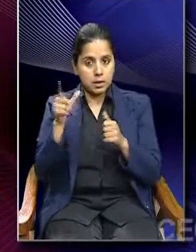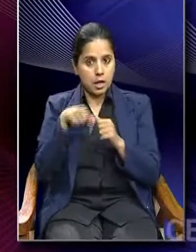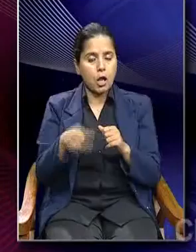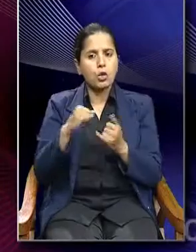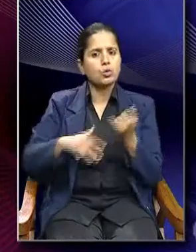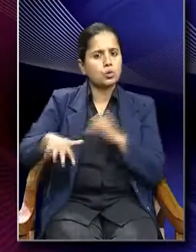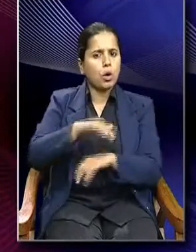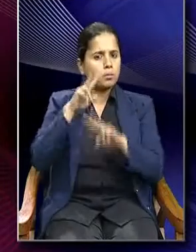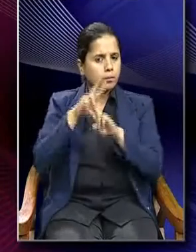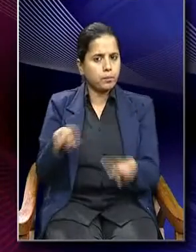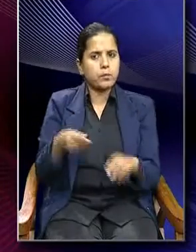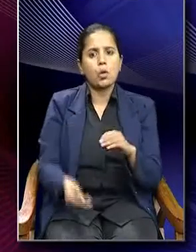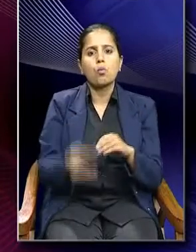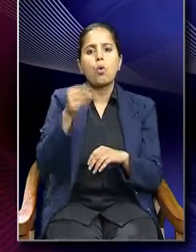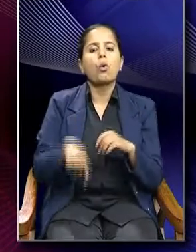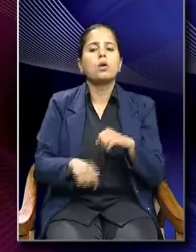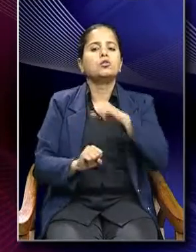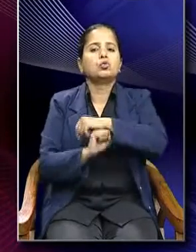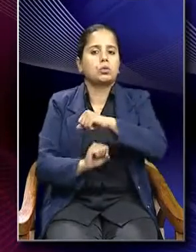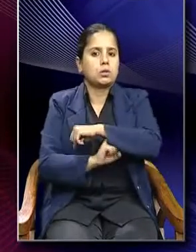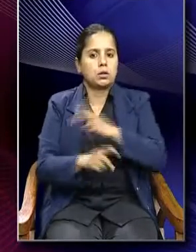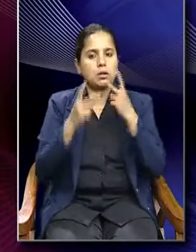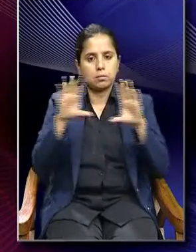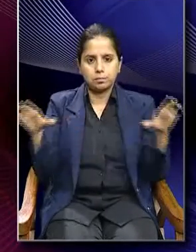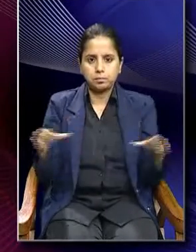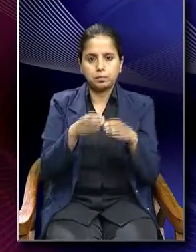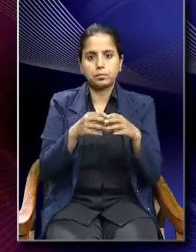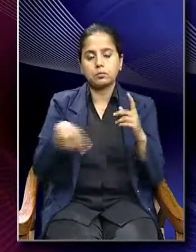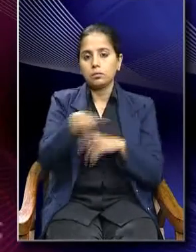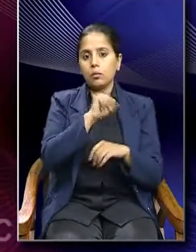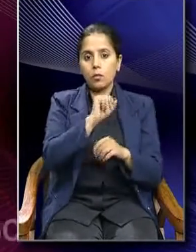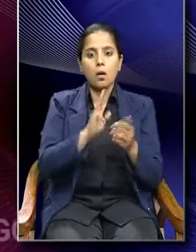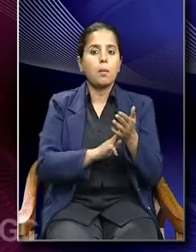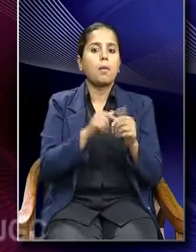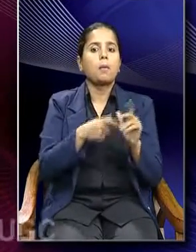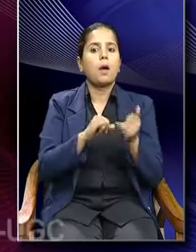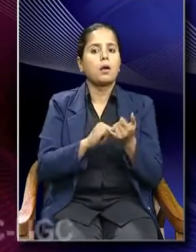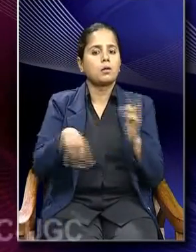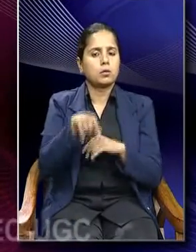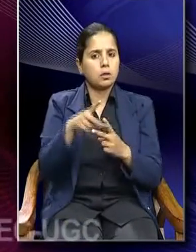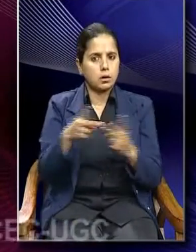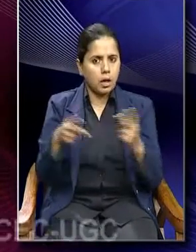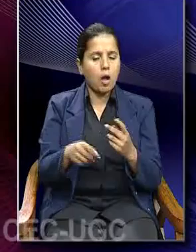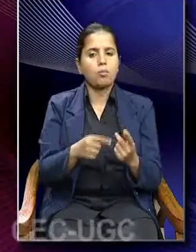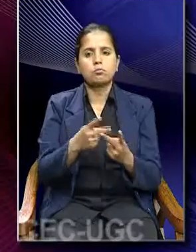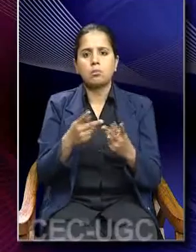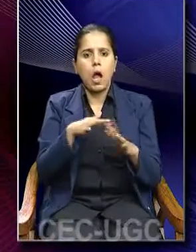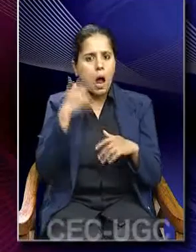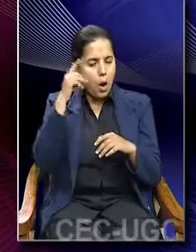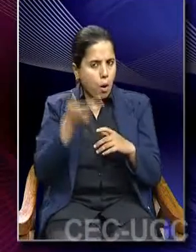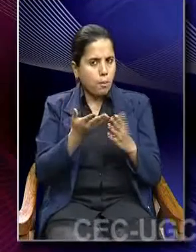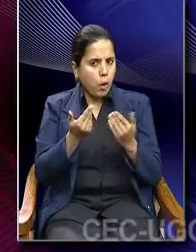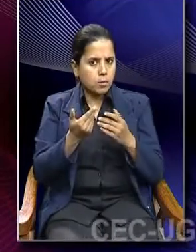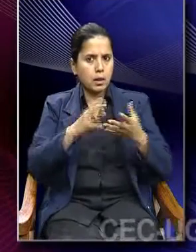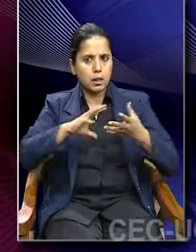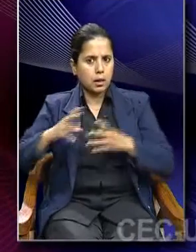the structure, that is the collective. Marx was talking about modes of production, Durkheim was talking about the